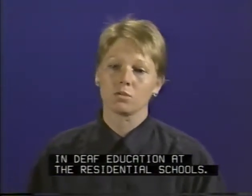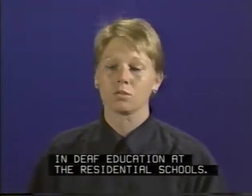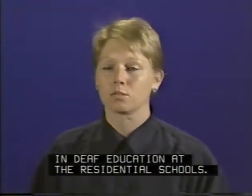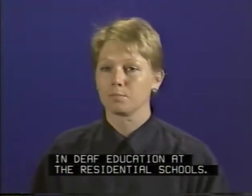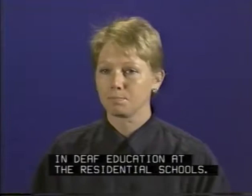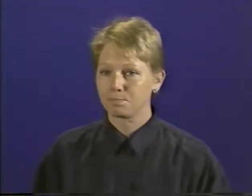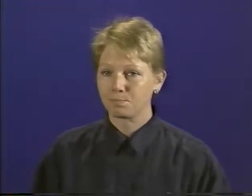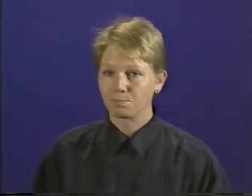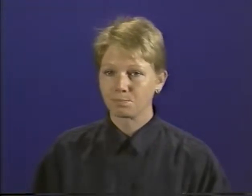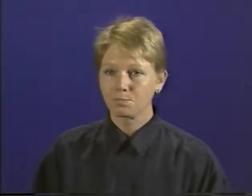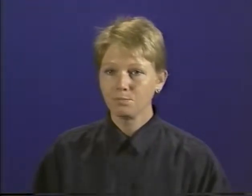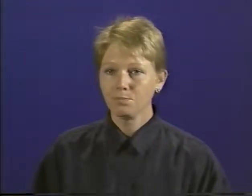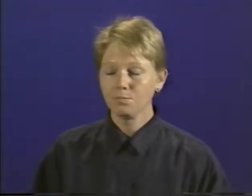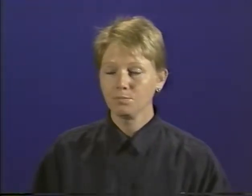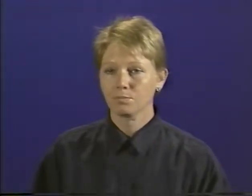schools.